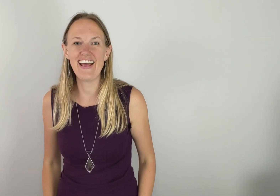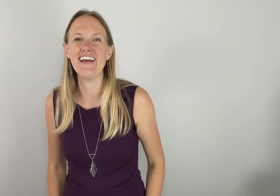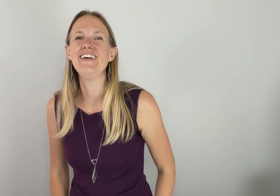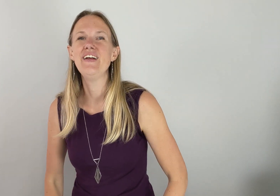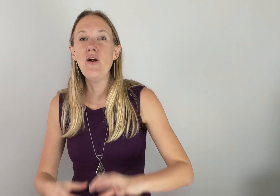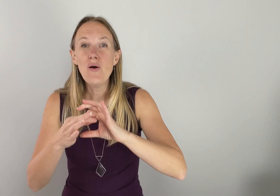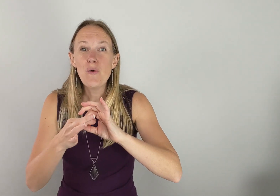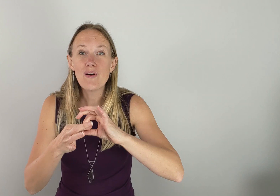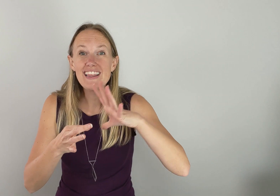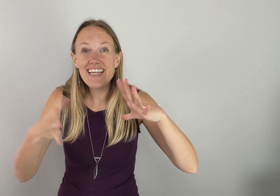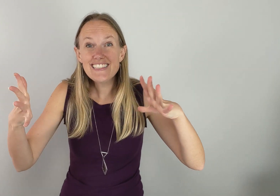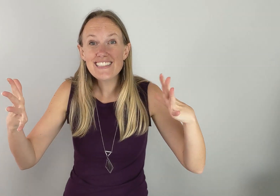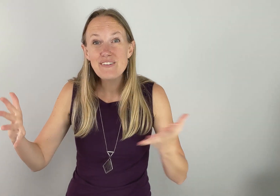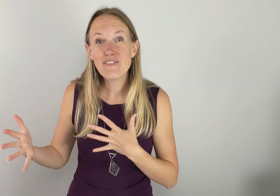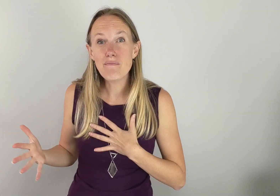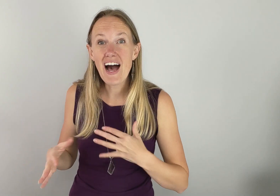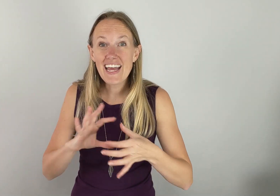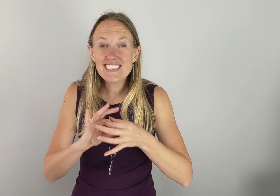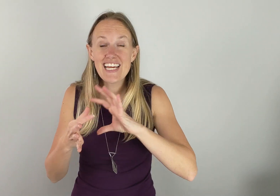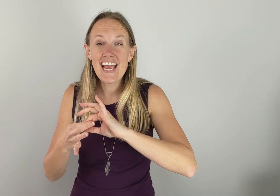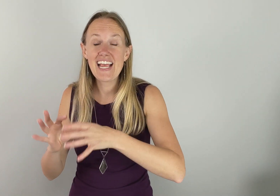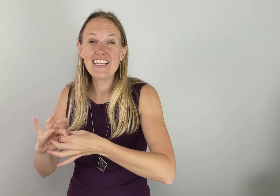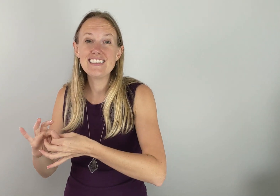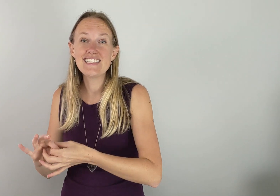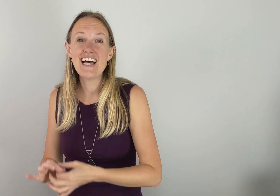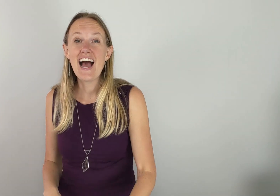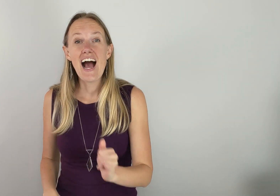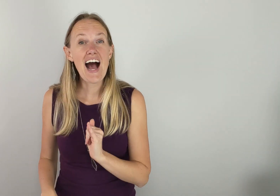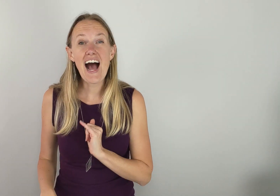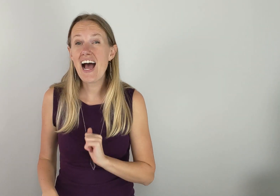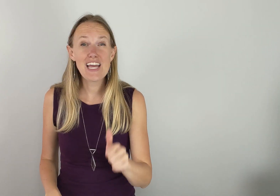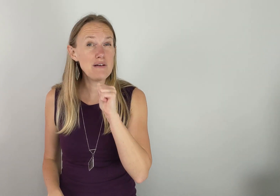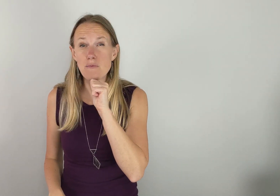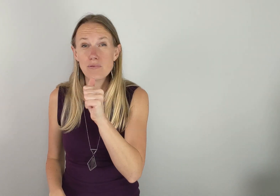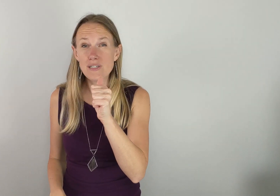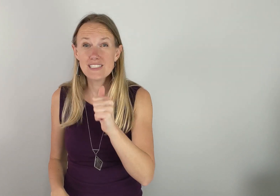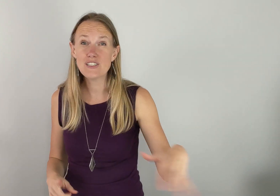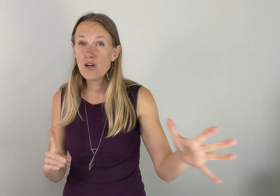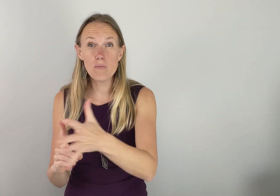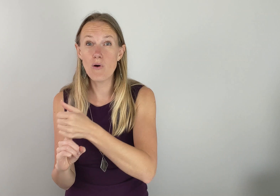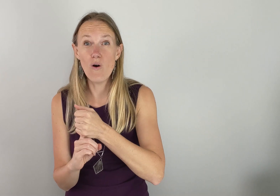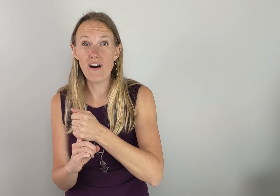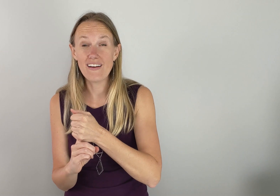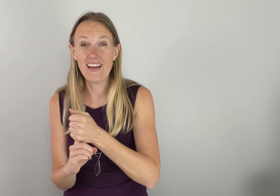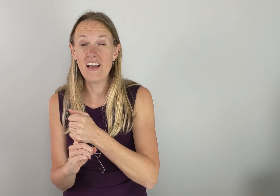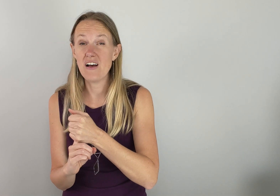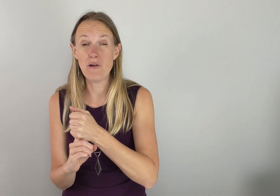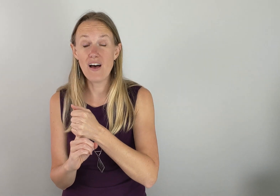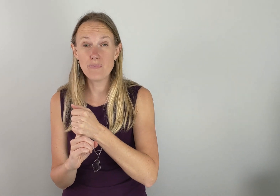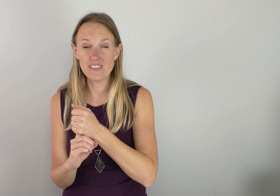Okay. Released from my chains, I'm a prisoner no more. Okay, I'm not a